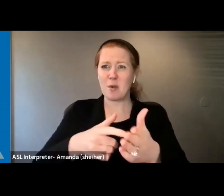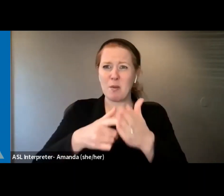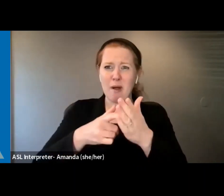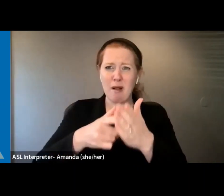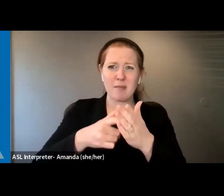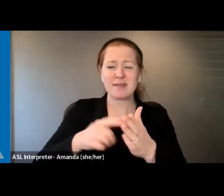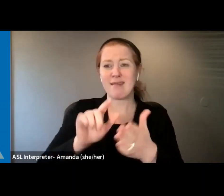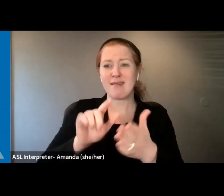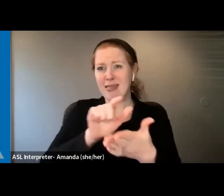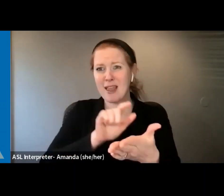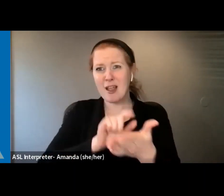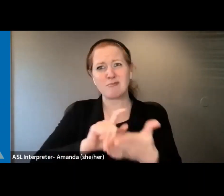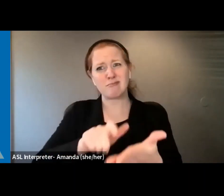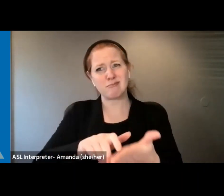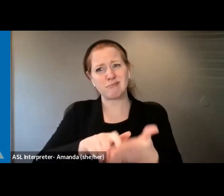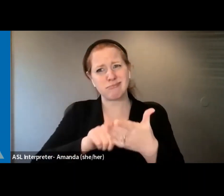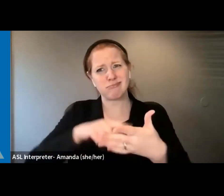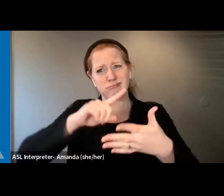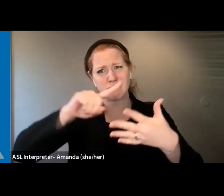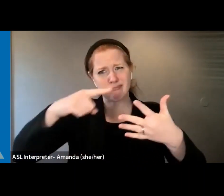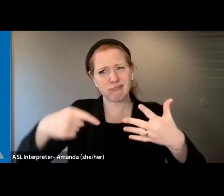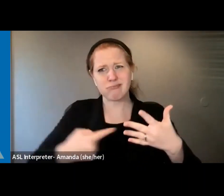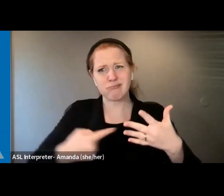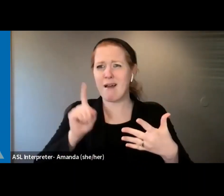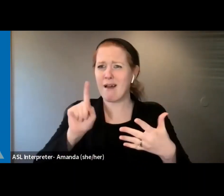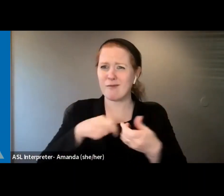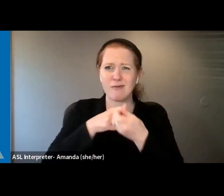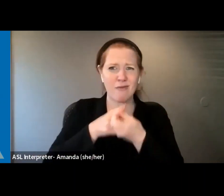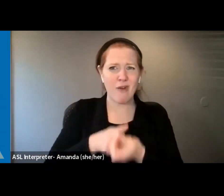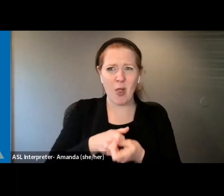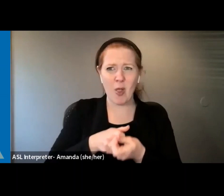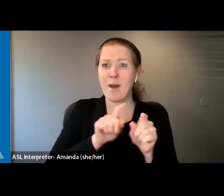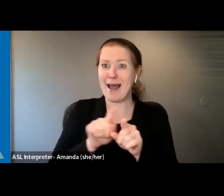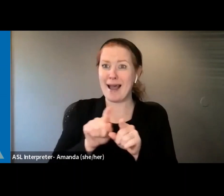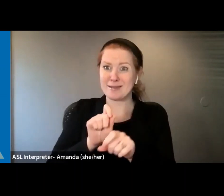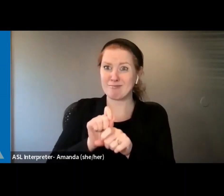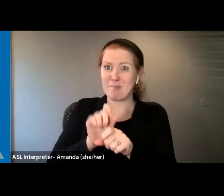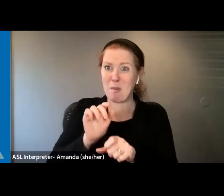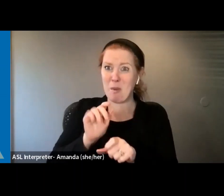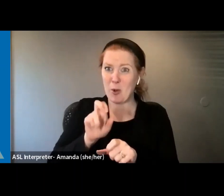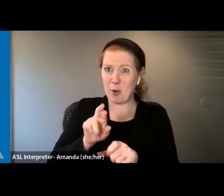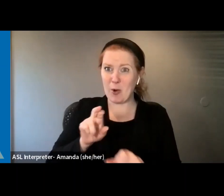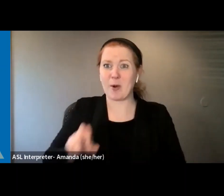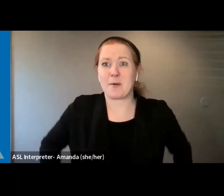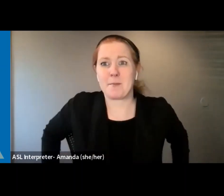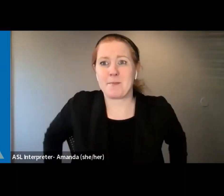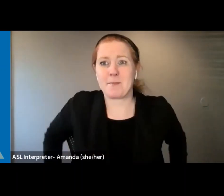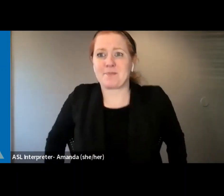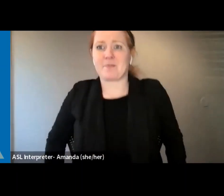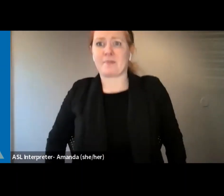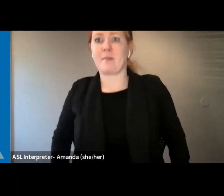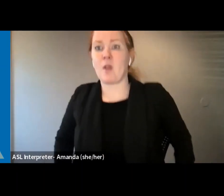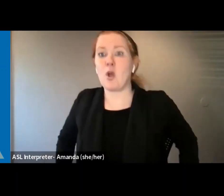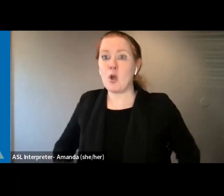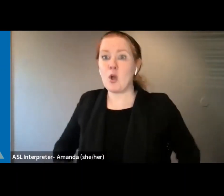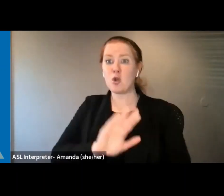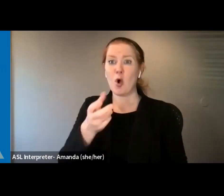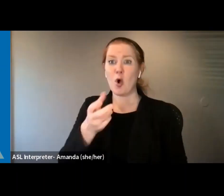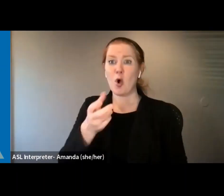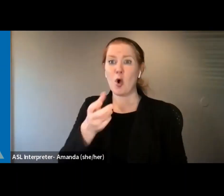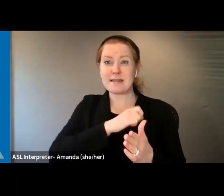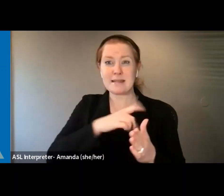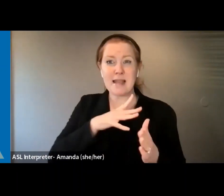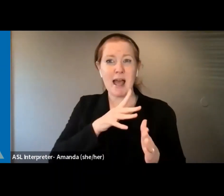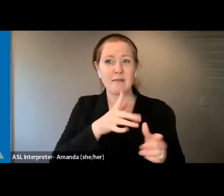that you have to follow as an employer. And if you want to manage your own staff and choose who's working for